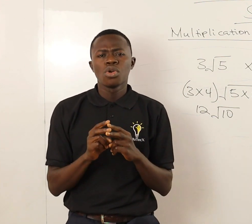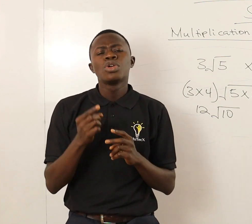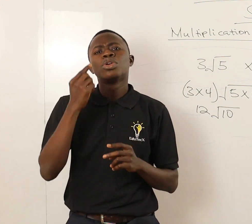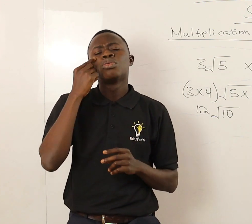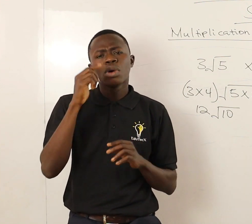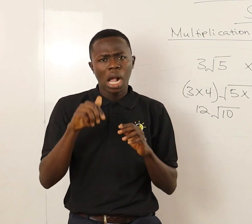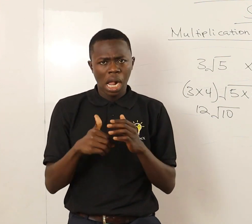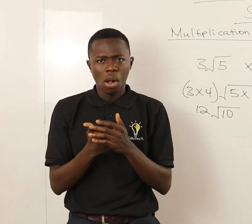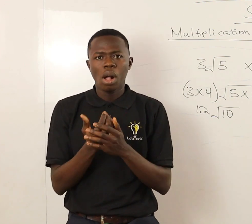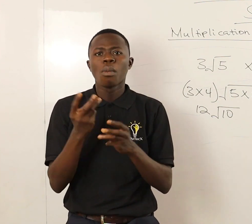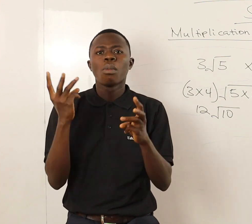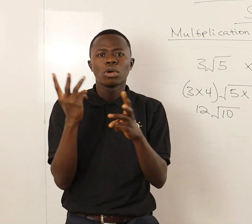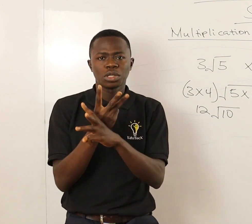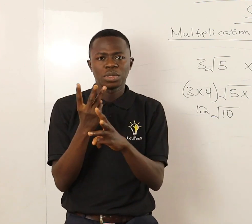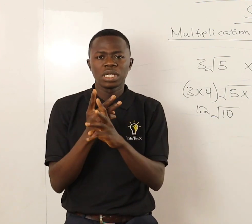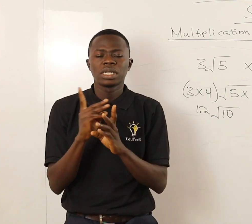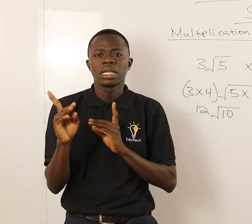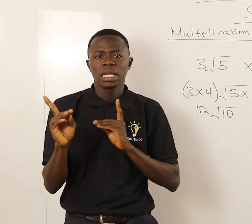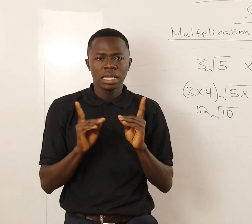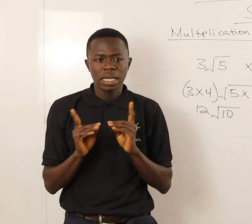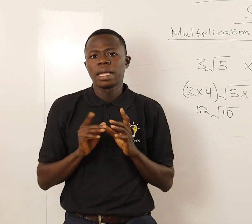So you've seen how we can multiply